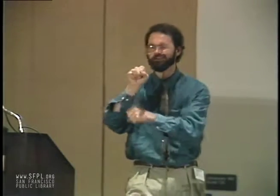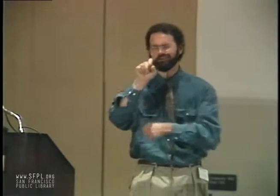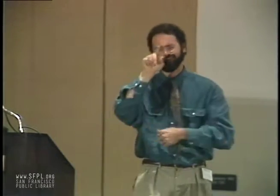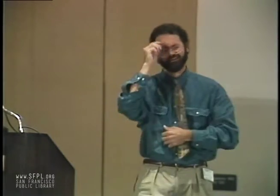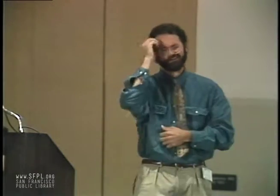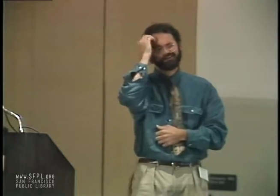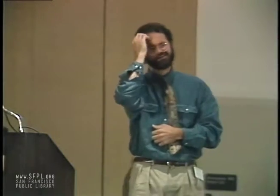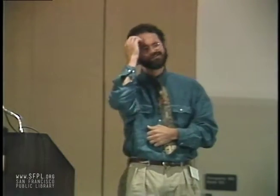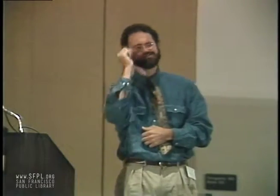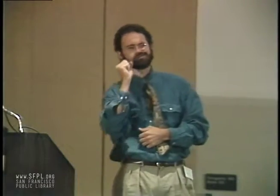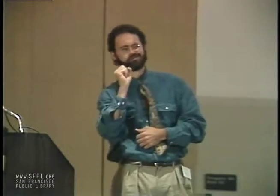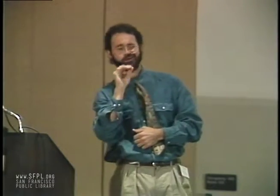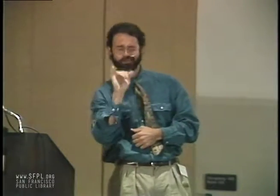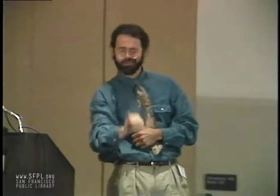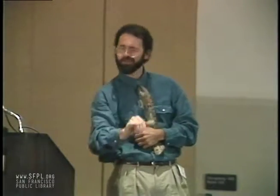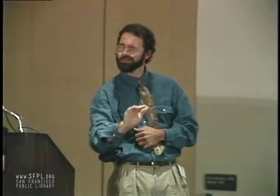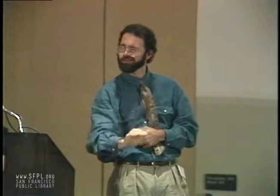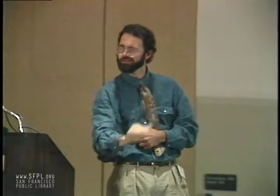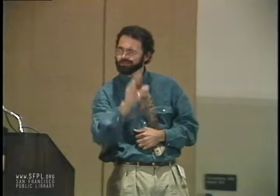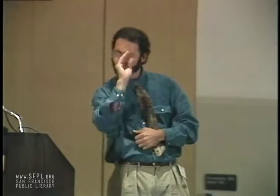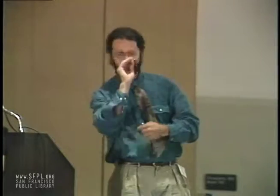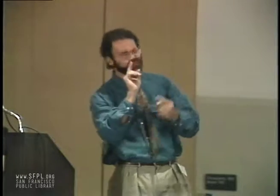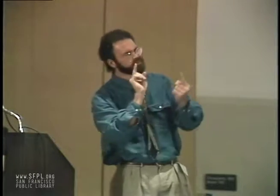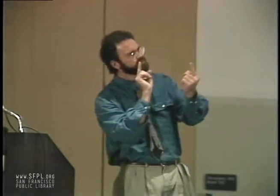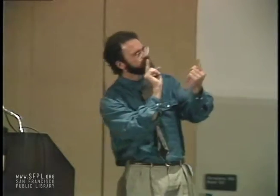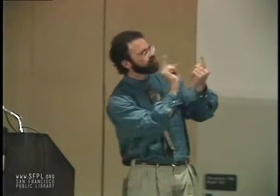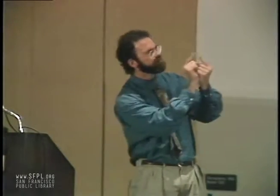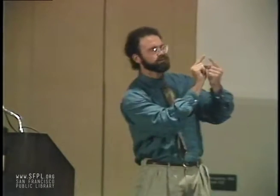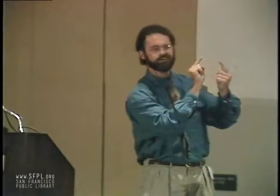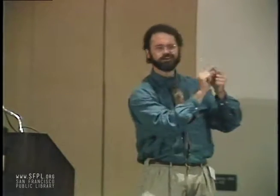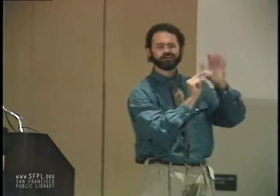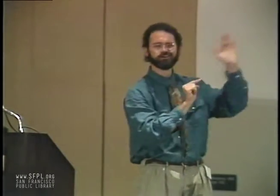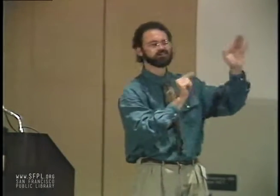know, he didn't really understand, you know, what the mother had done.